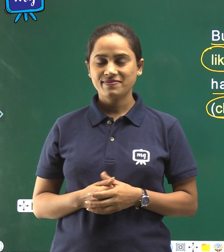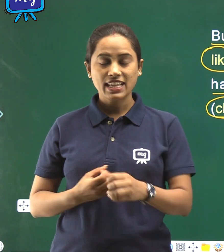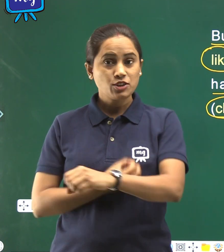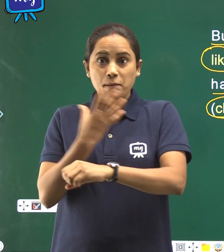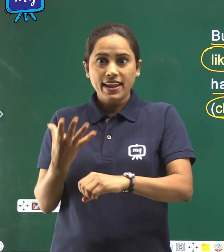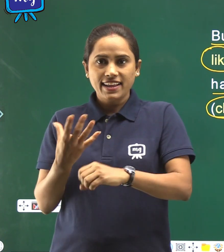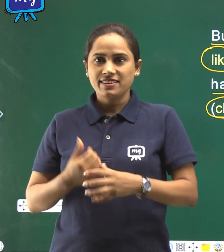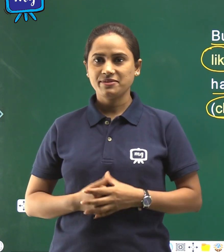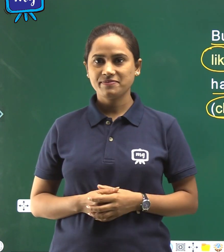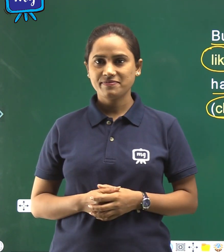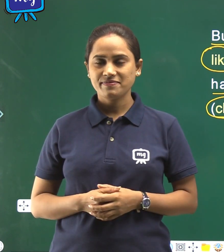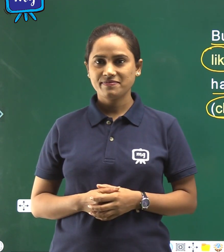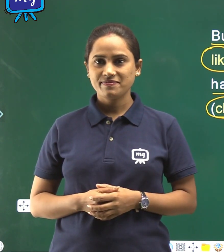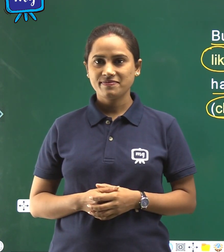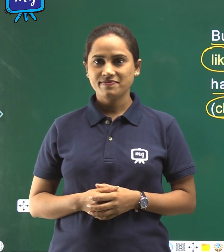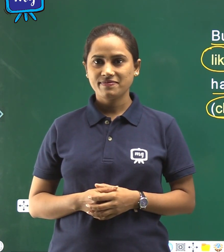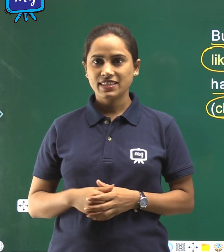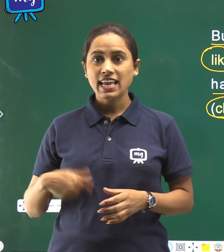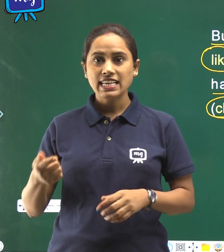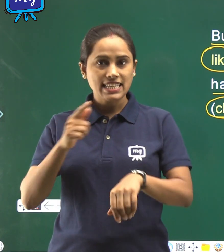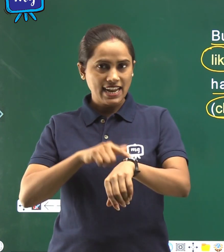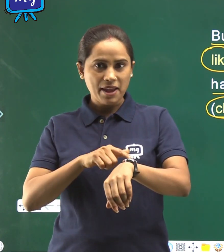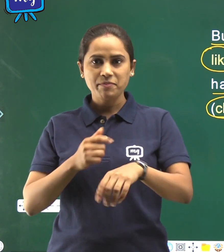Spring is the time